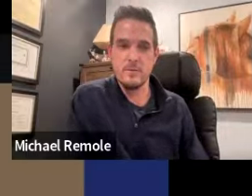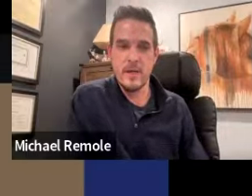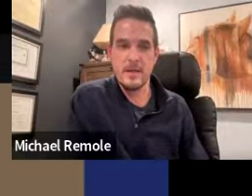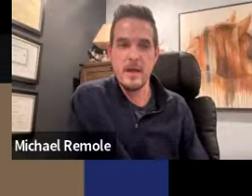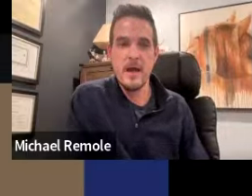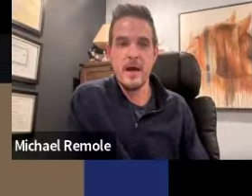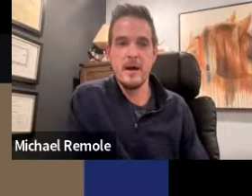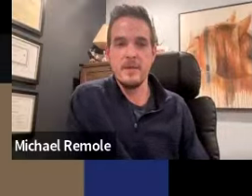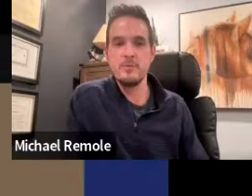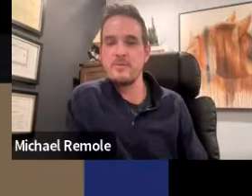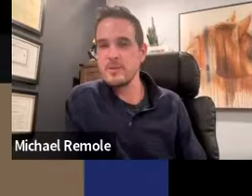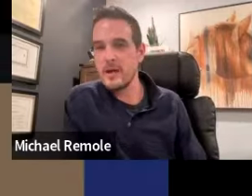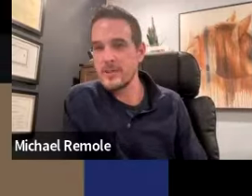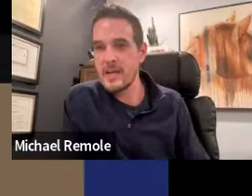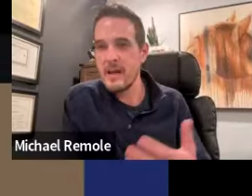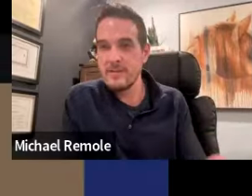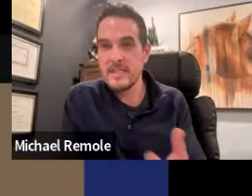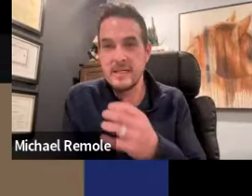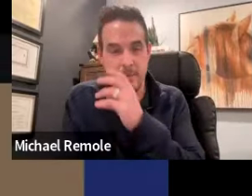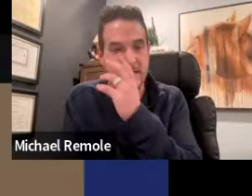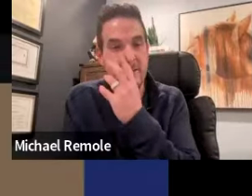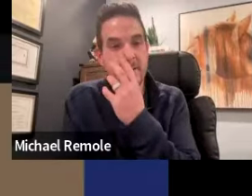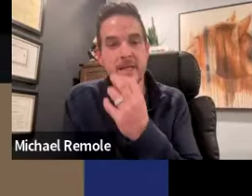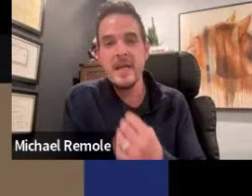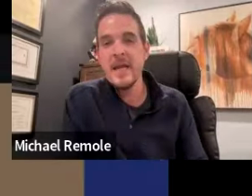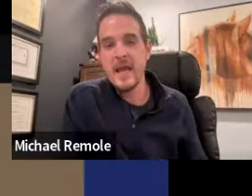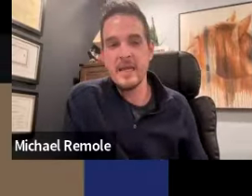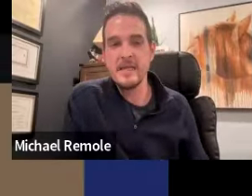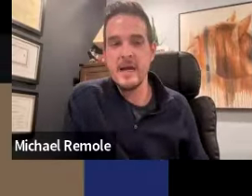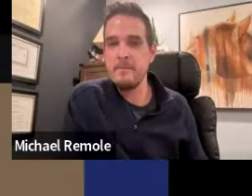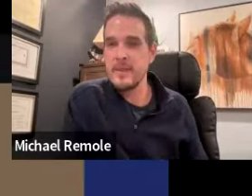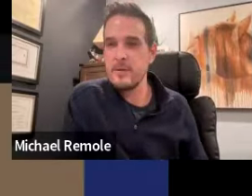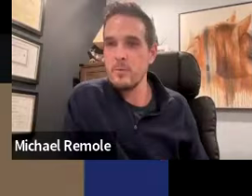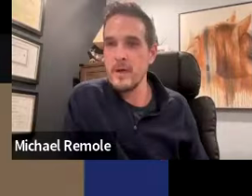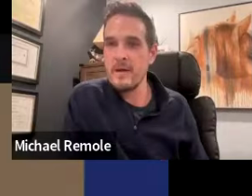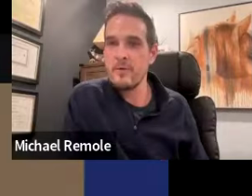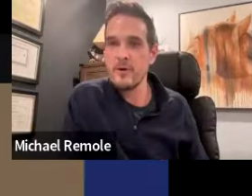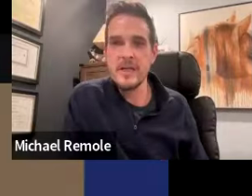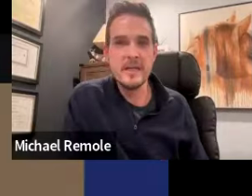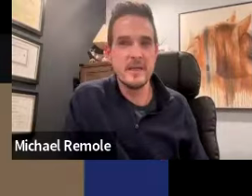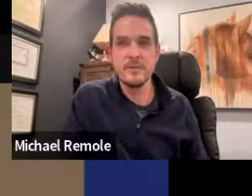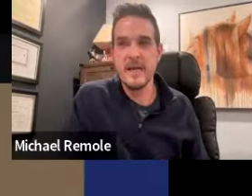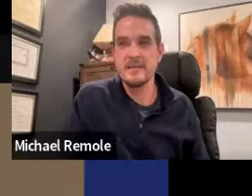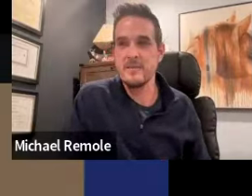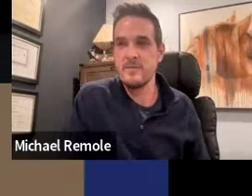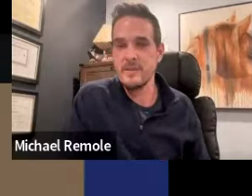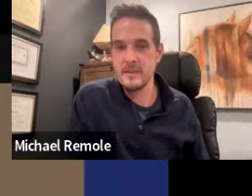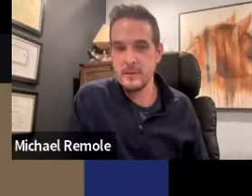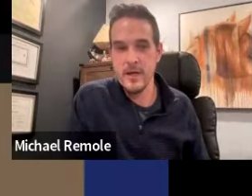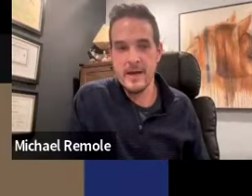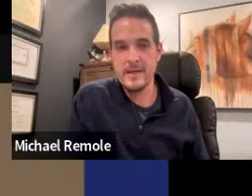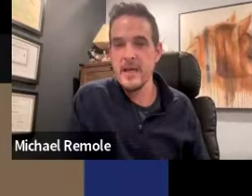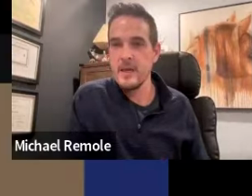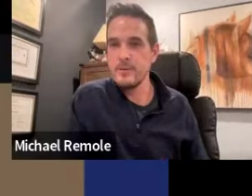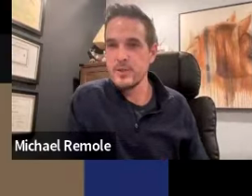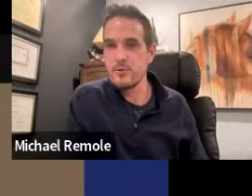that he was awake. He was difficult to understand. Obviously, he had the pacifier in, and whenever anything was asked of this